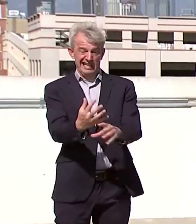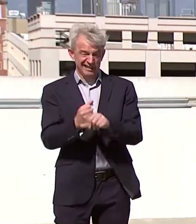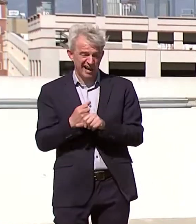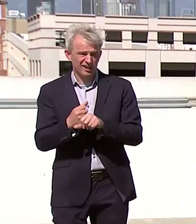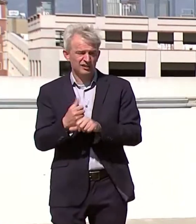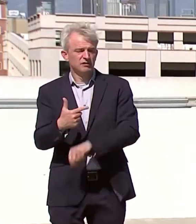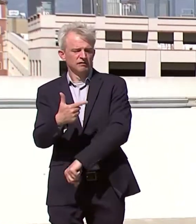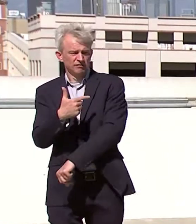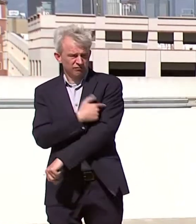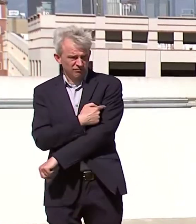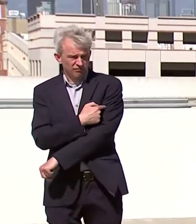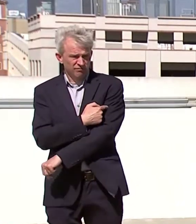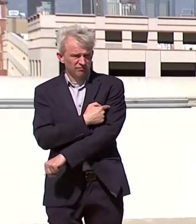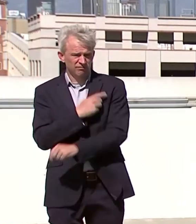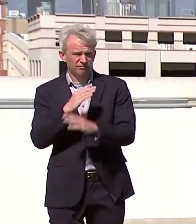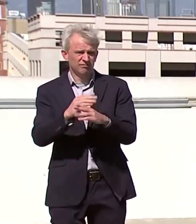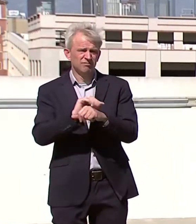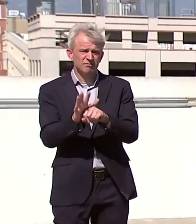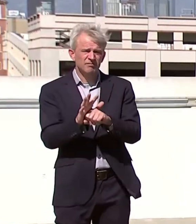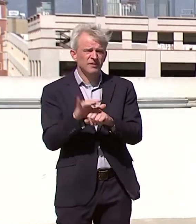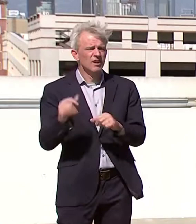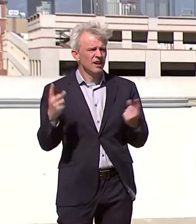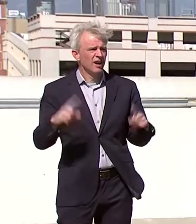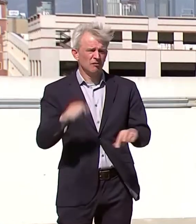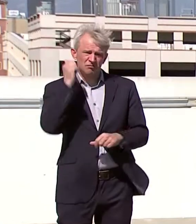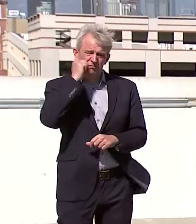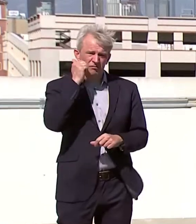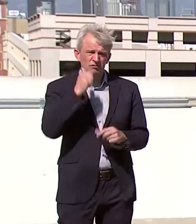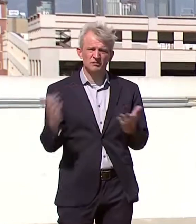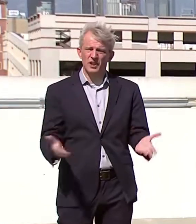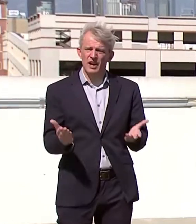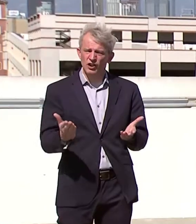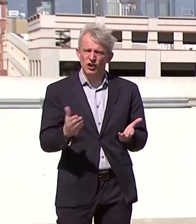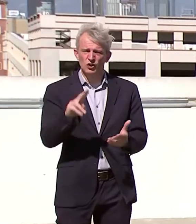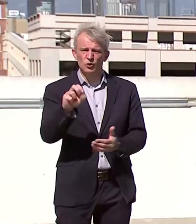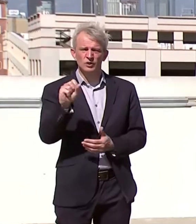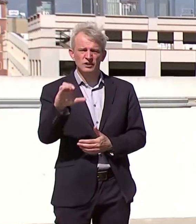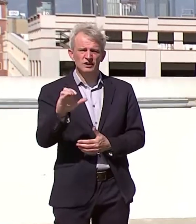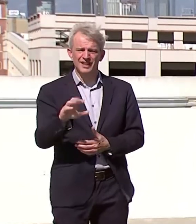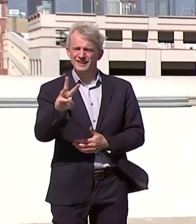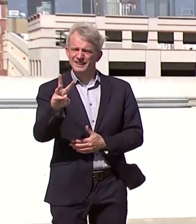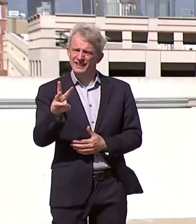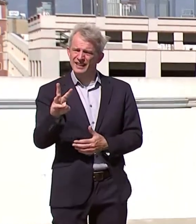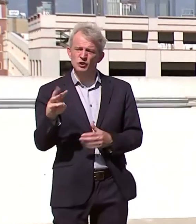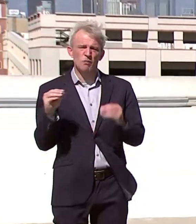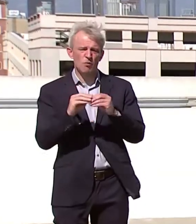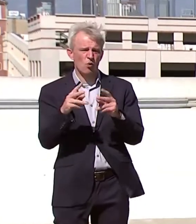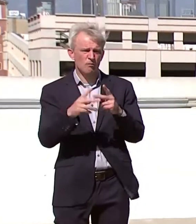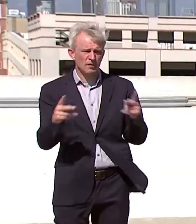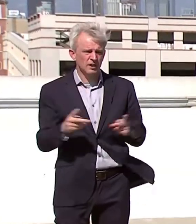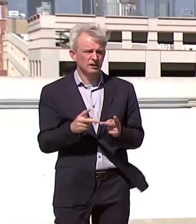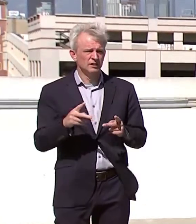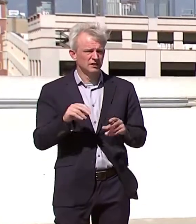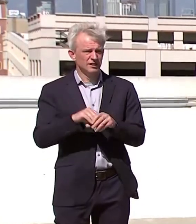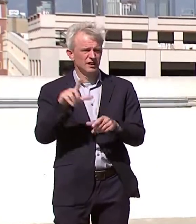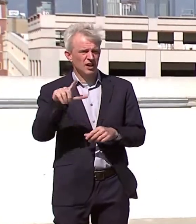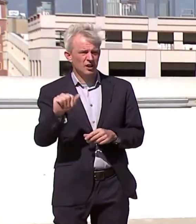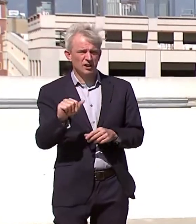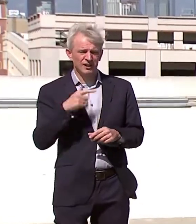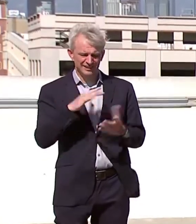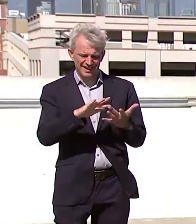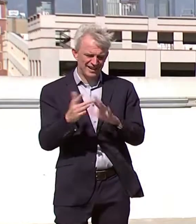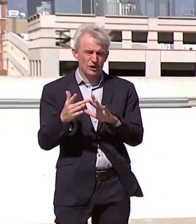vaccines. And that's what happens every single day here at USC and six other sites across LA, part of a network of over 500